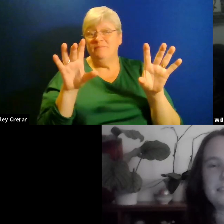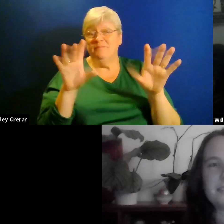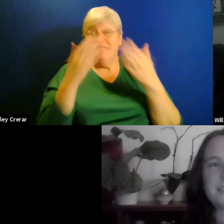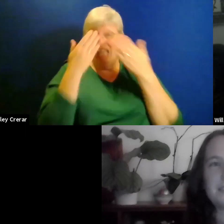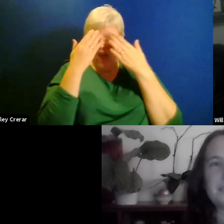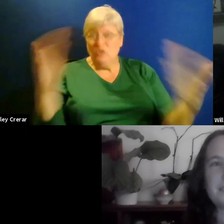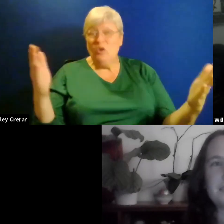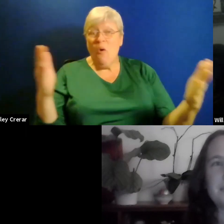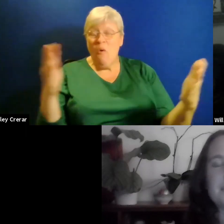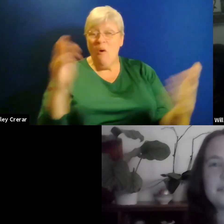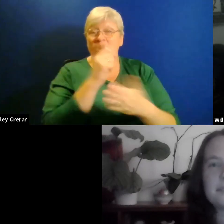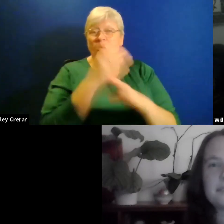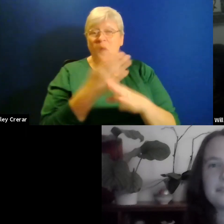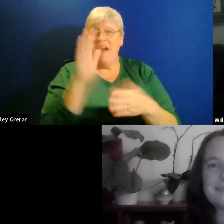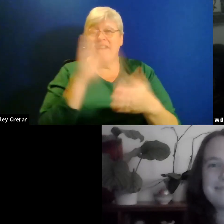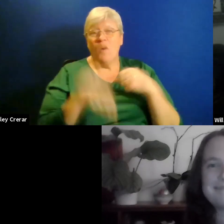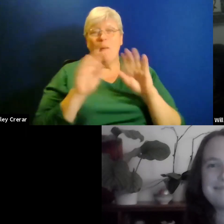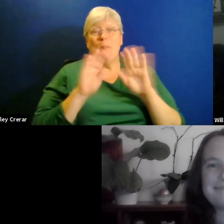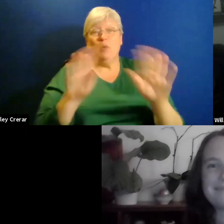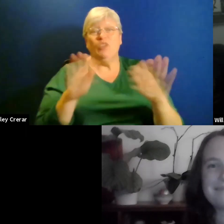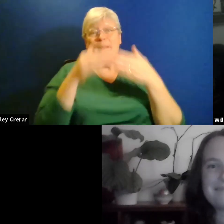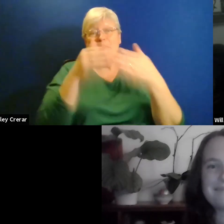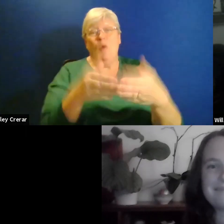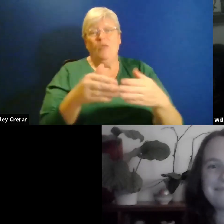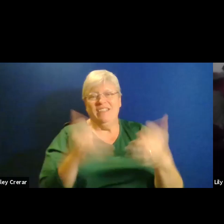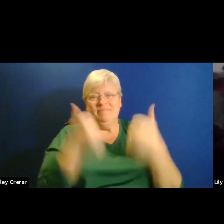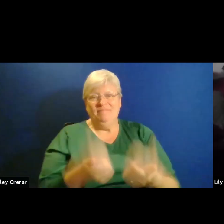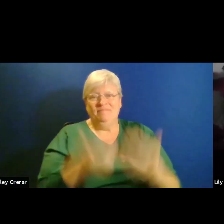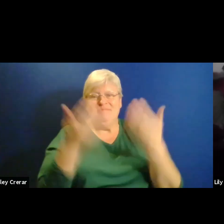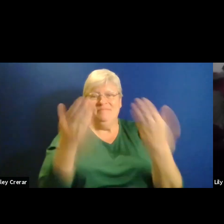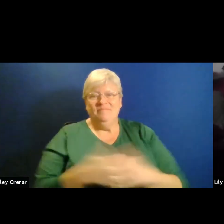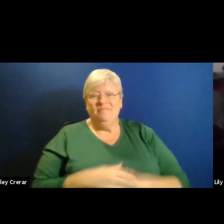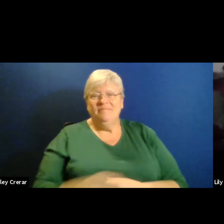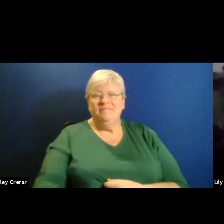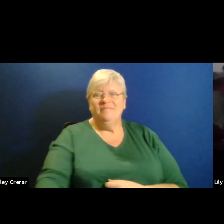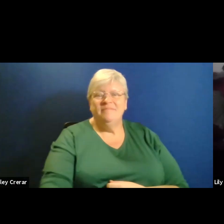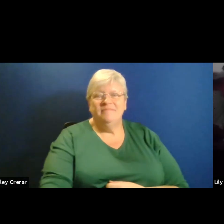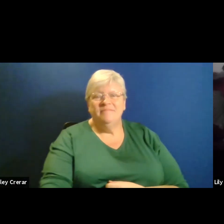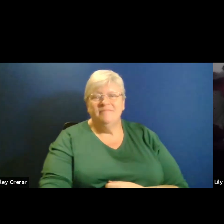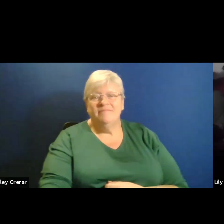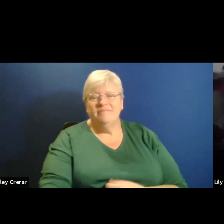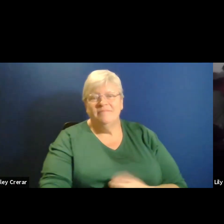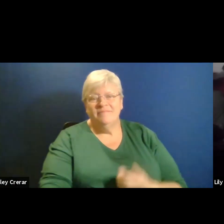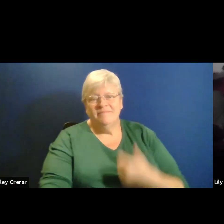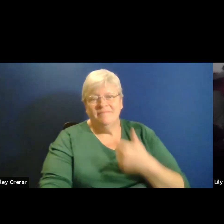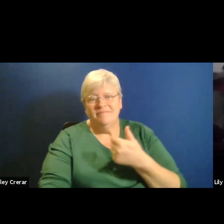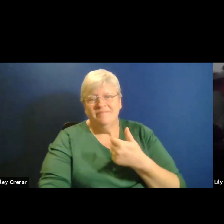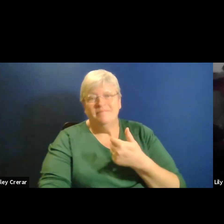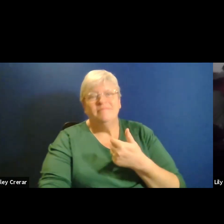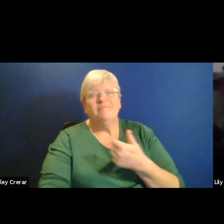showcase of work from Pushing Out the Boat. So take it away, Lily. Hi, thank you very much,